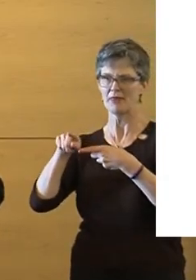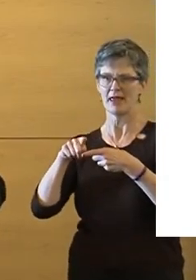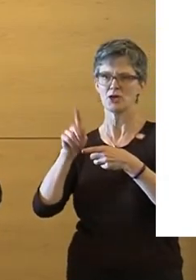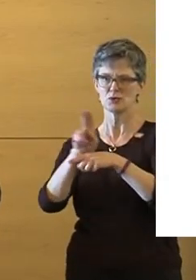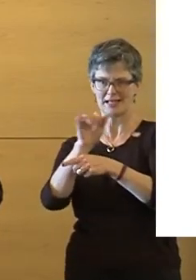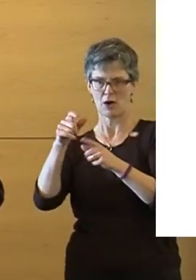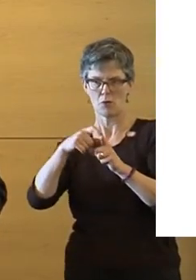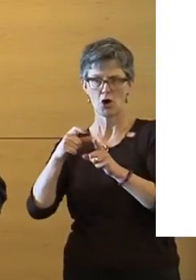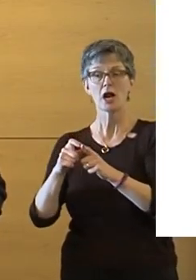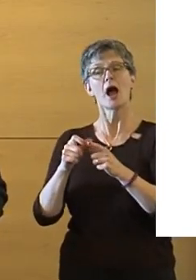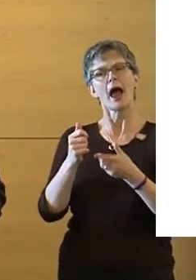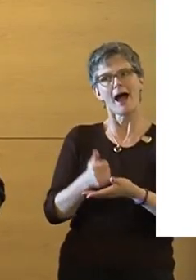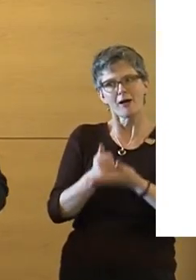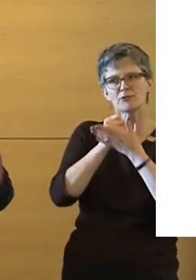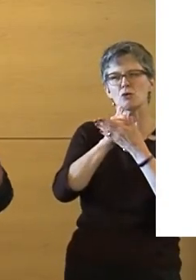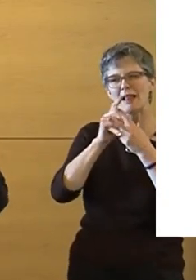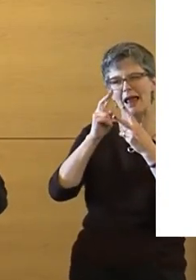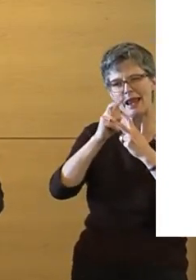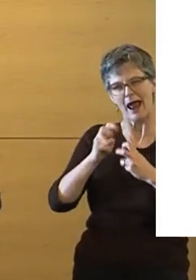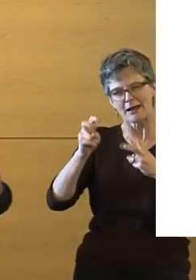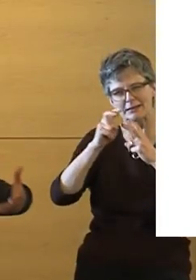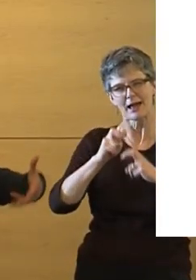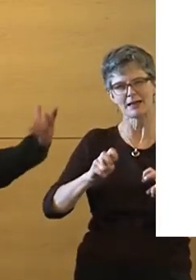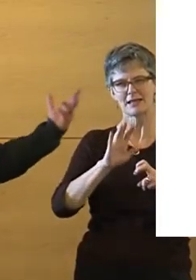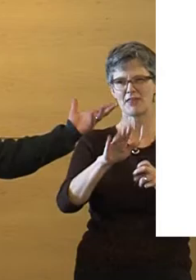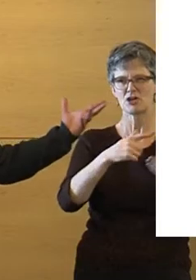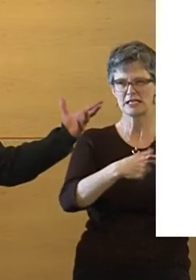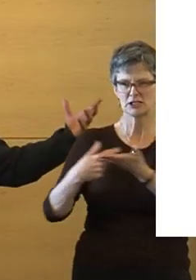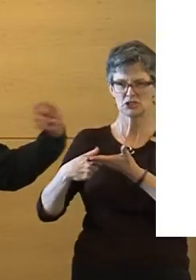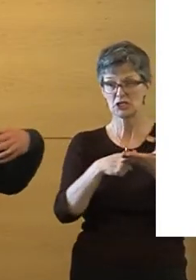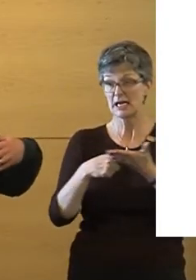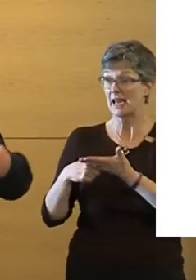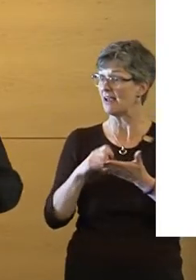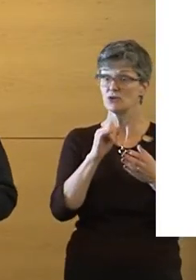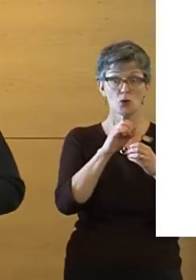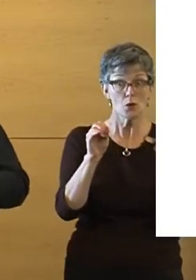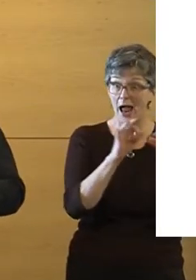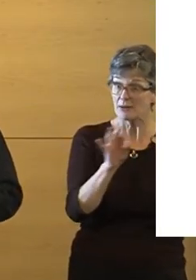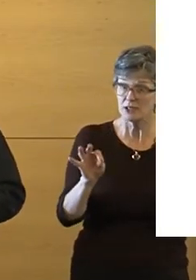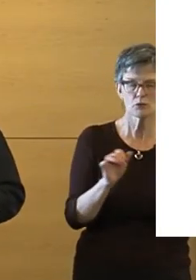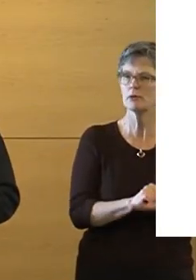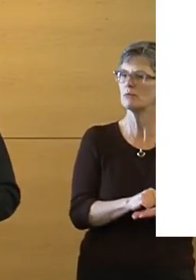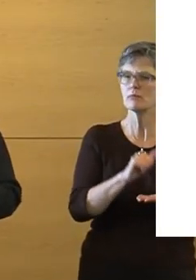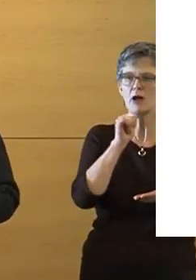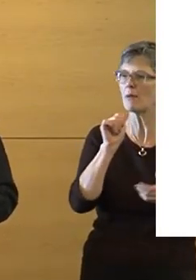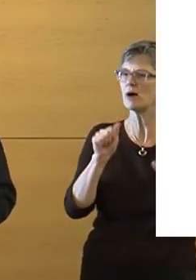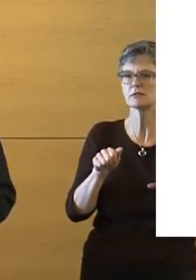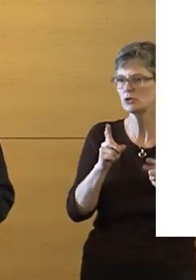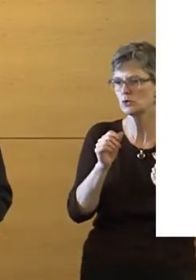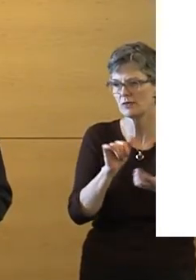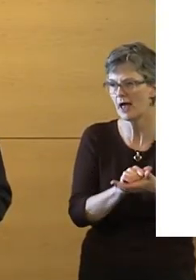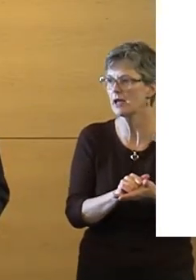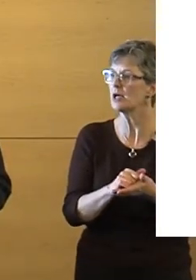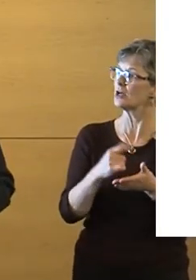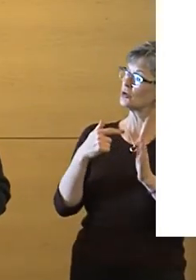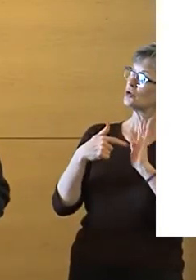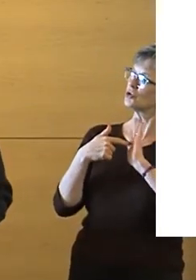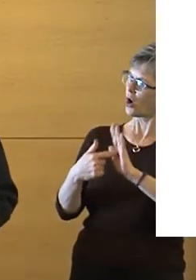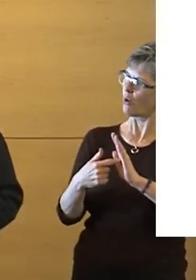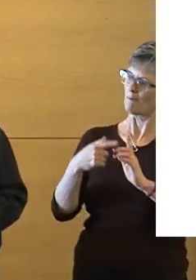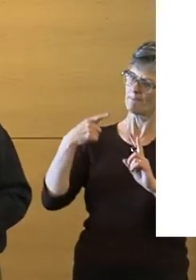okay, when did they say America? And you can click and go right to that point in the video to see what the context was when they were talking about